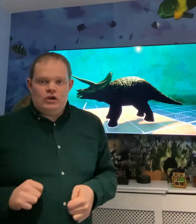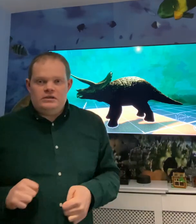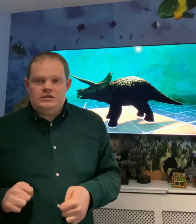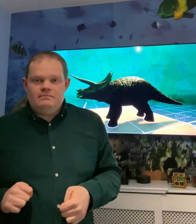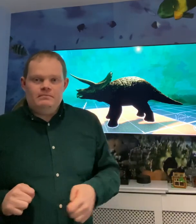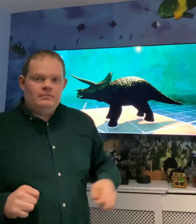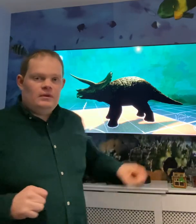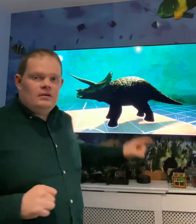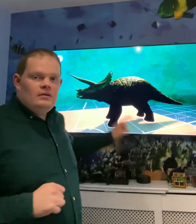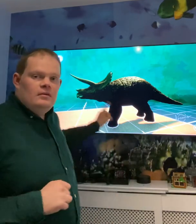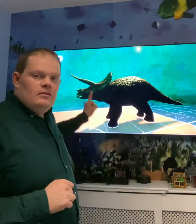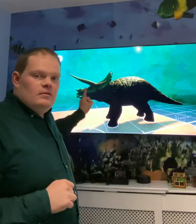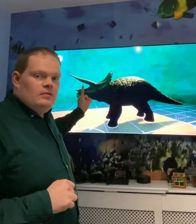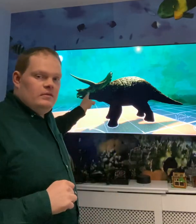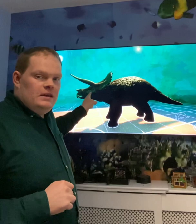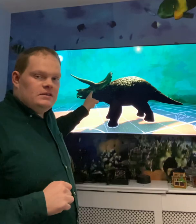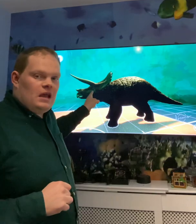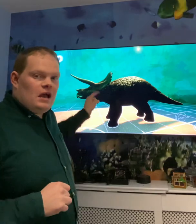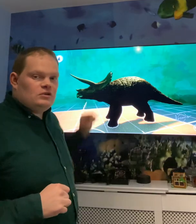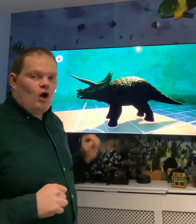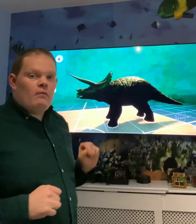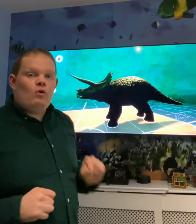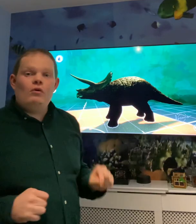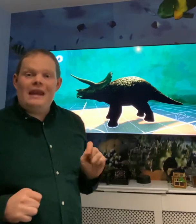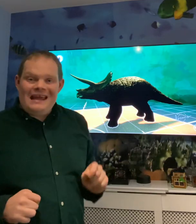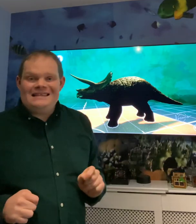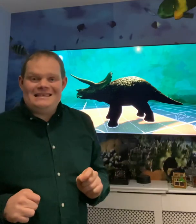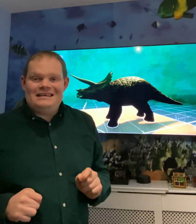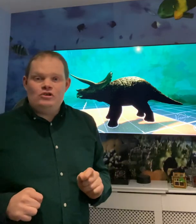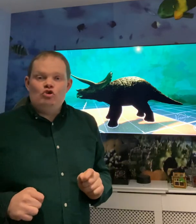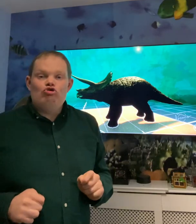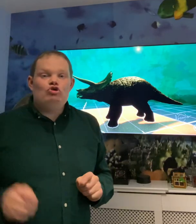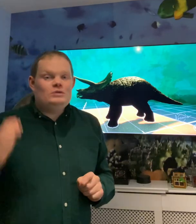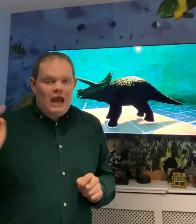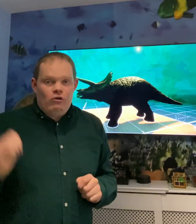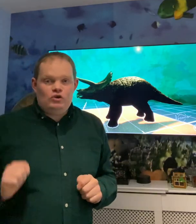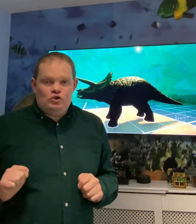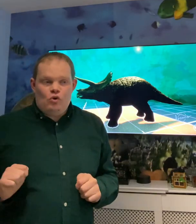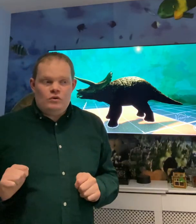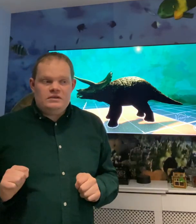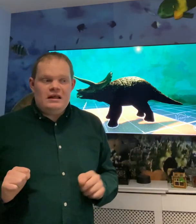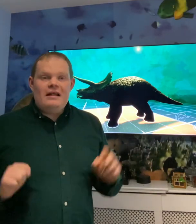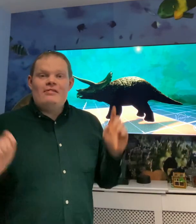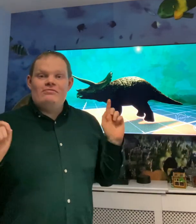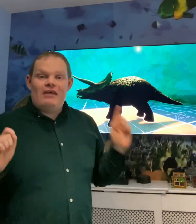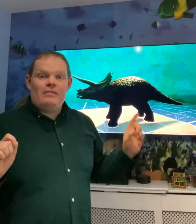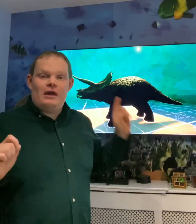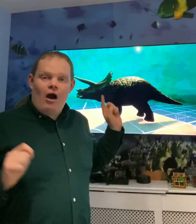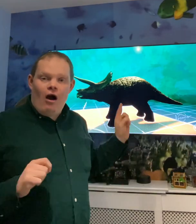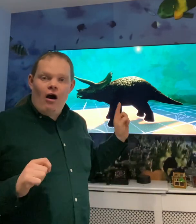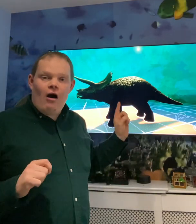does. These guys are more related to pterosaurs than they are